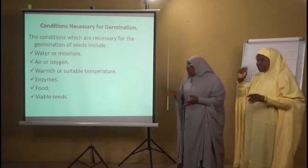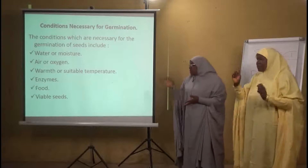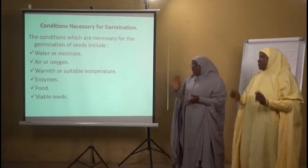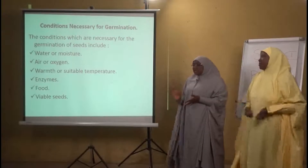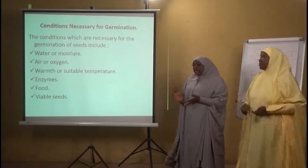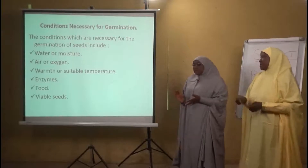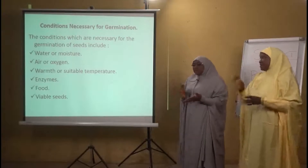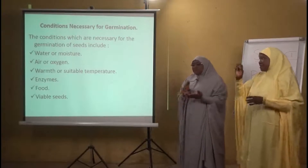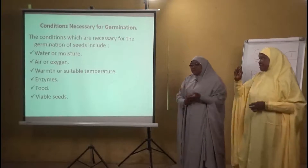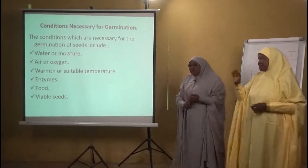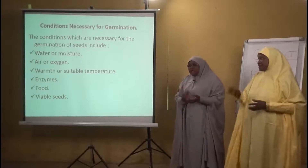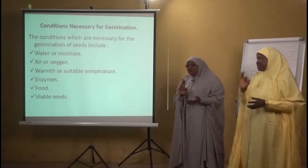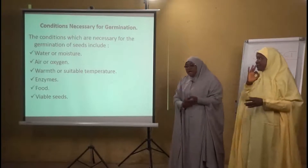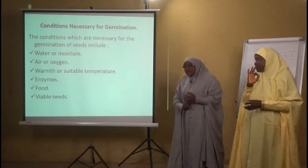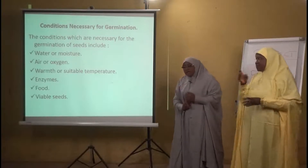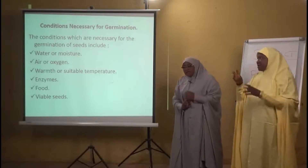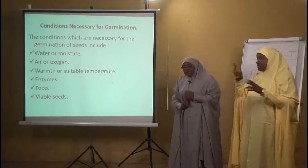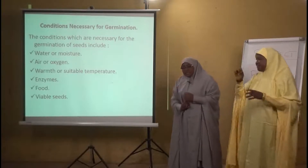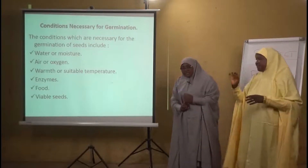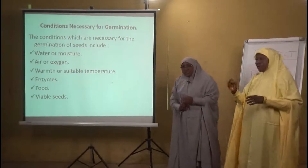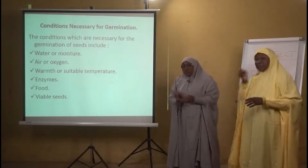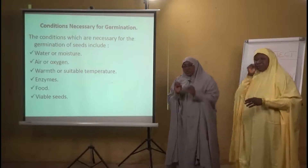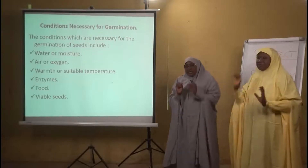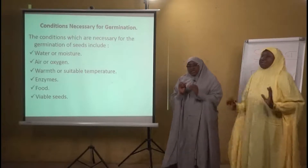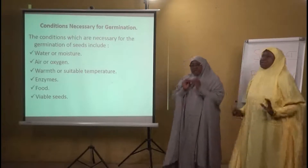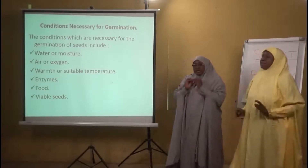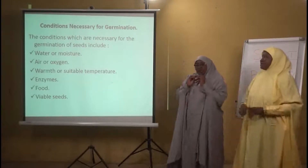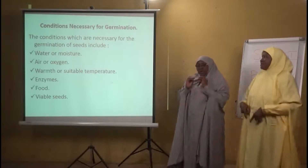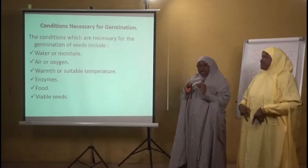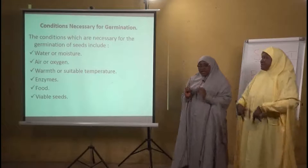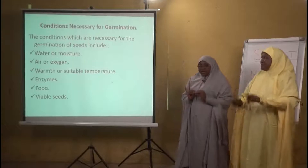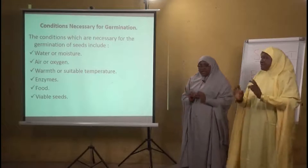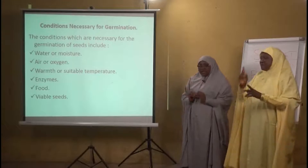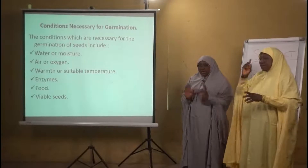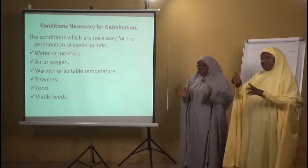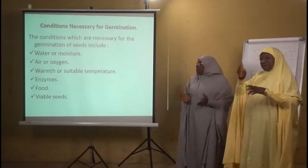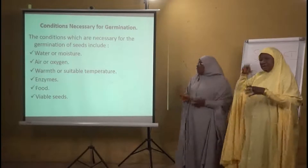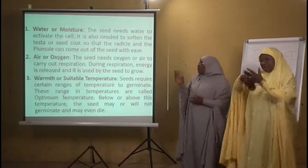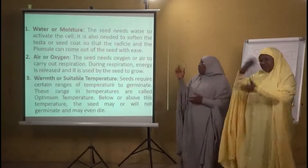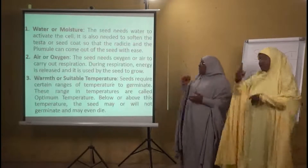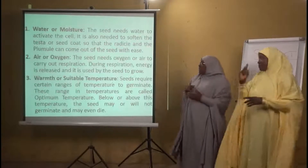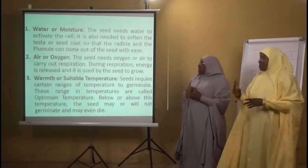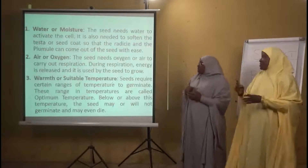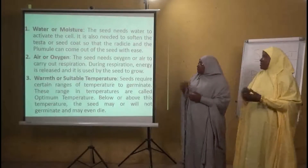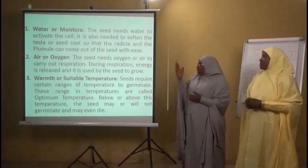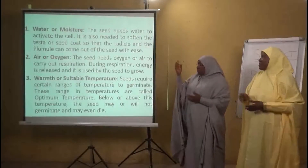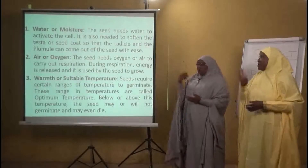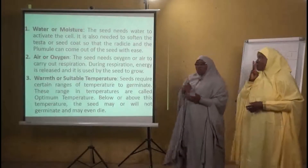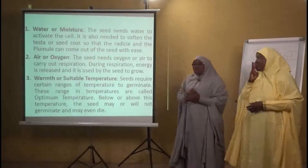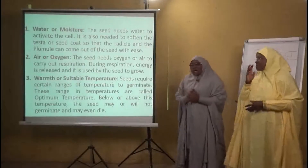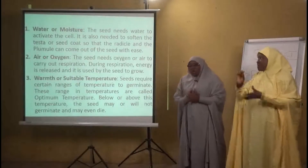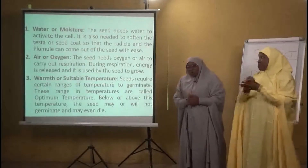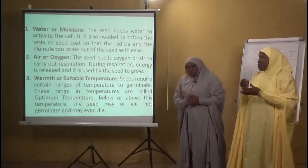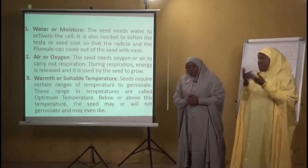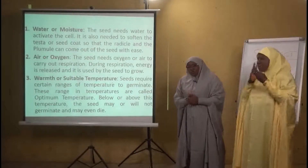temperature. Enzymes, food, and viable seed. So let's take one after the other to explain.